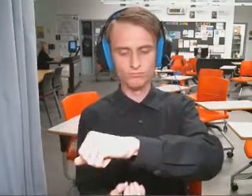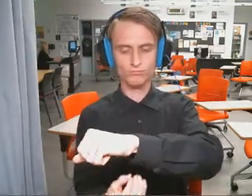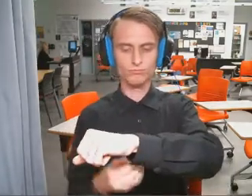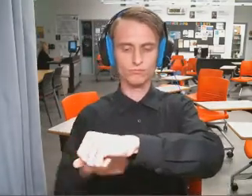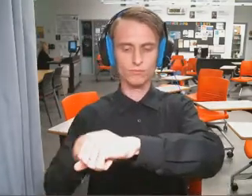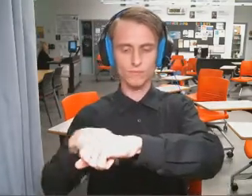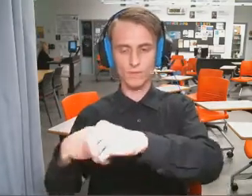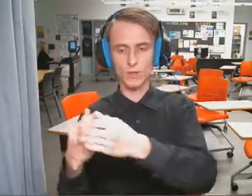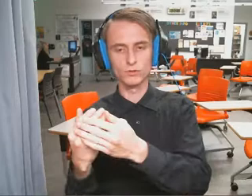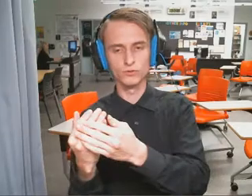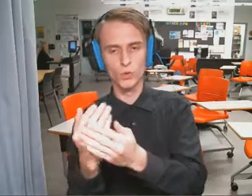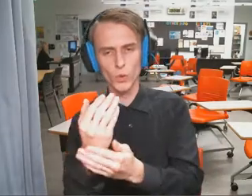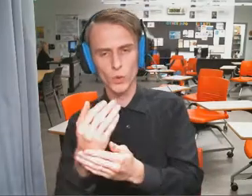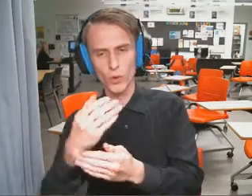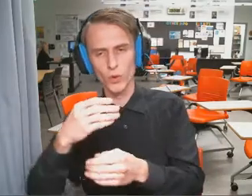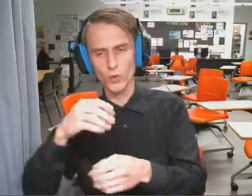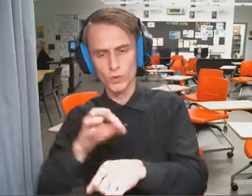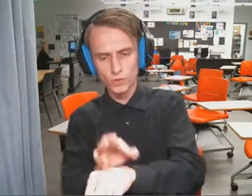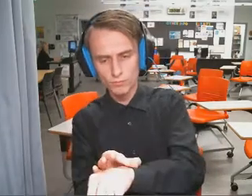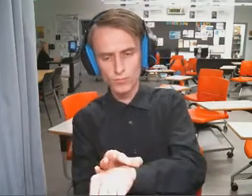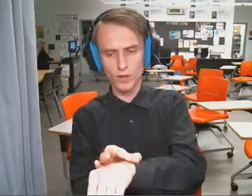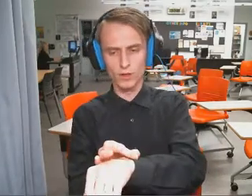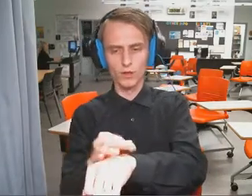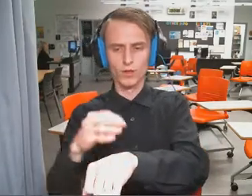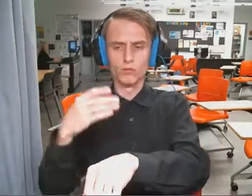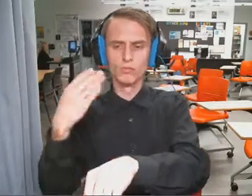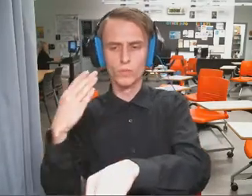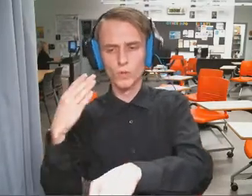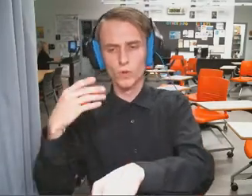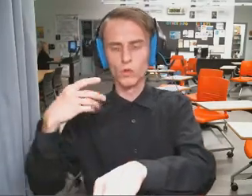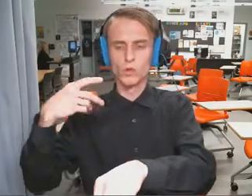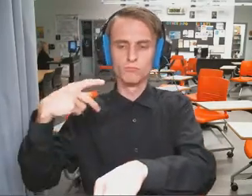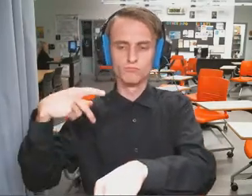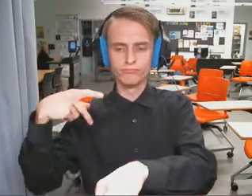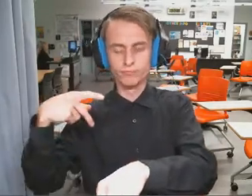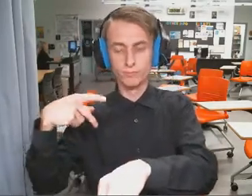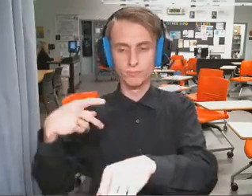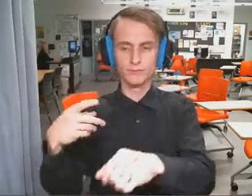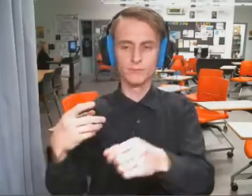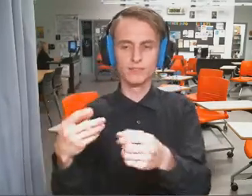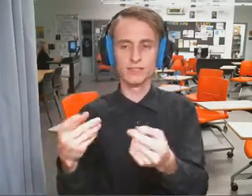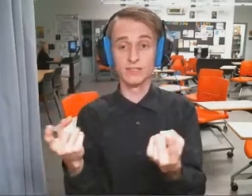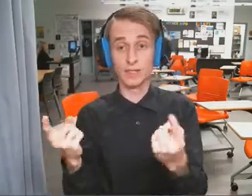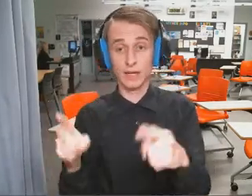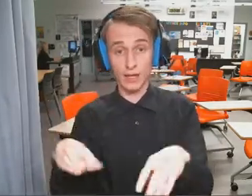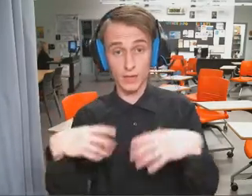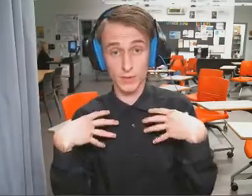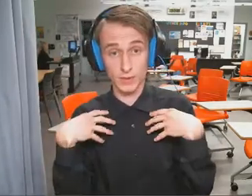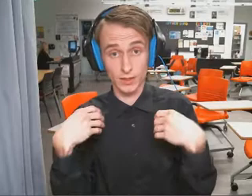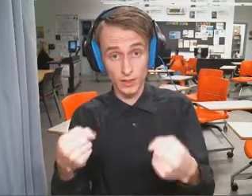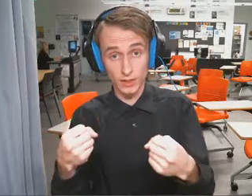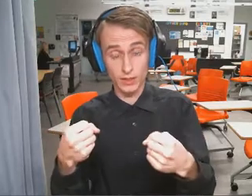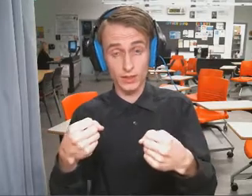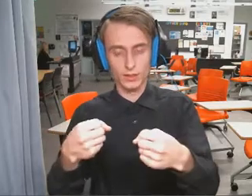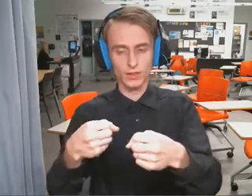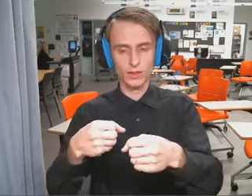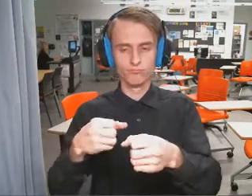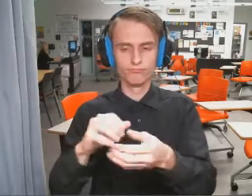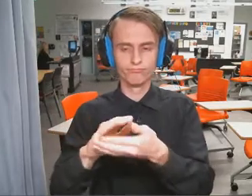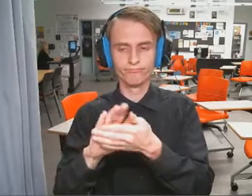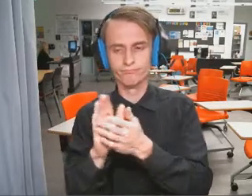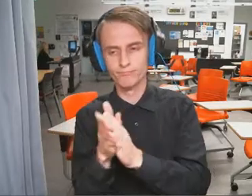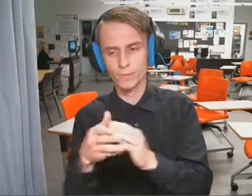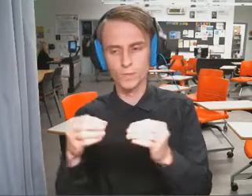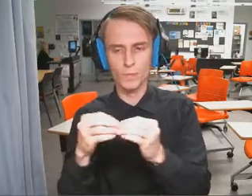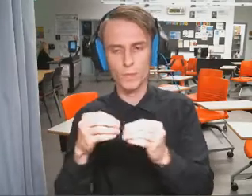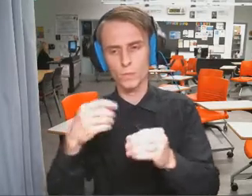and as the body reabsorbs, the coloring becomes lighter and lighter. That's why you see the light yellows and the light greens as the bruise heals. And the